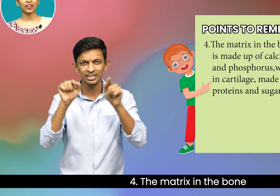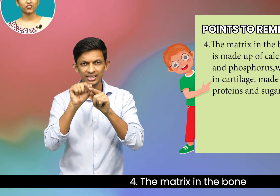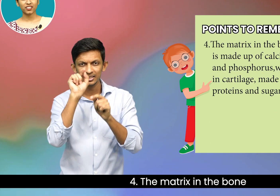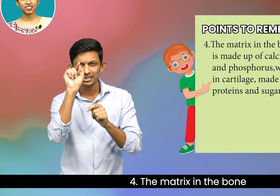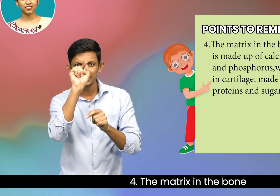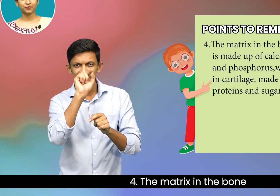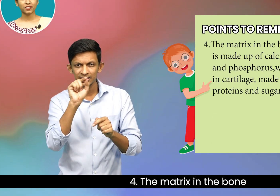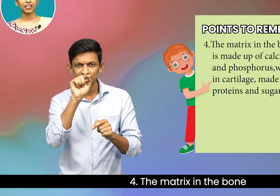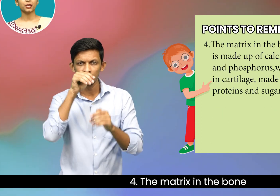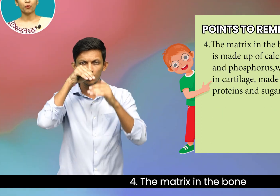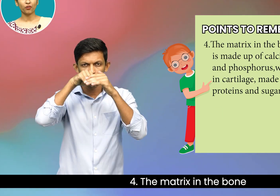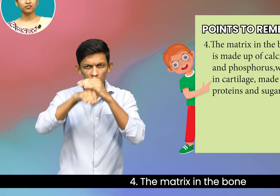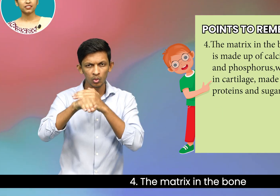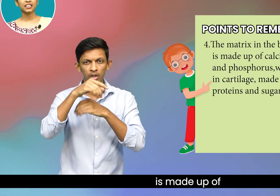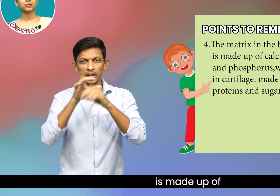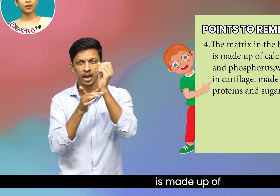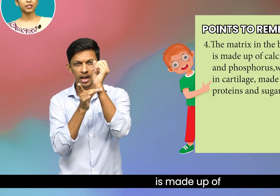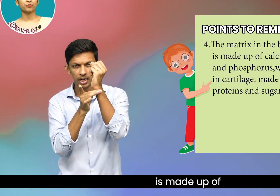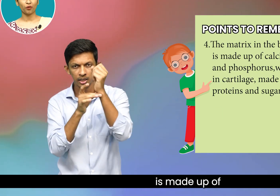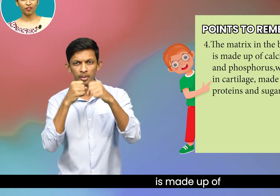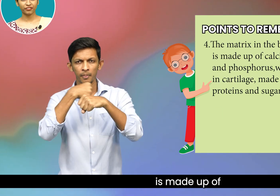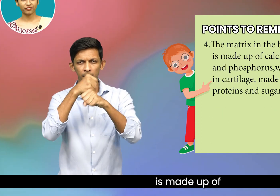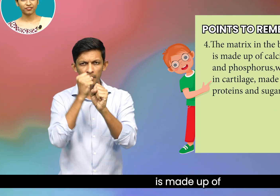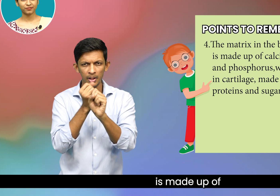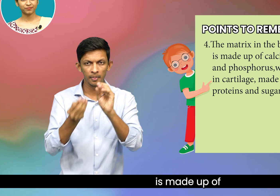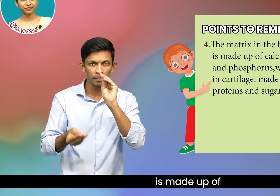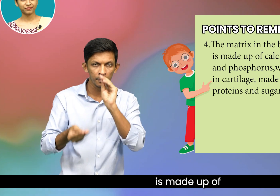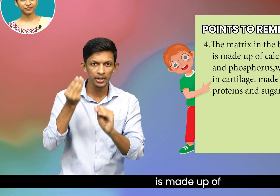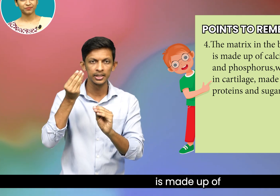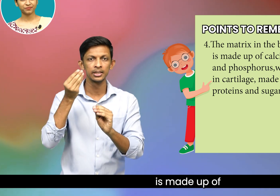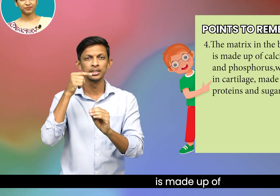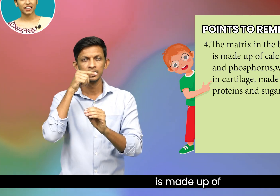The matrix in the bone is made up of